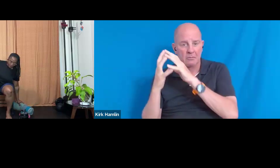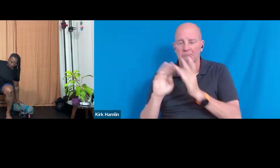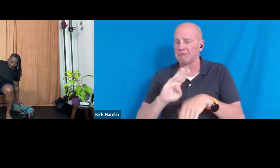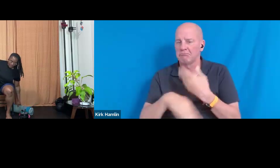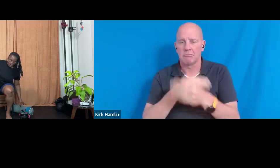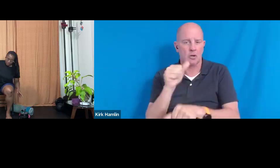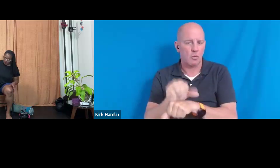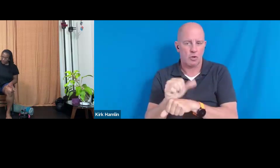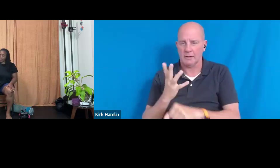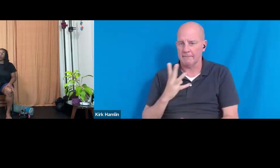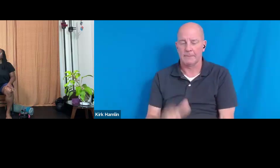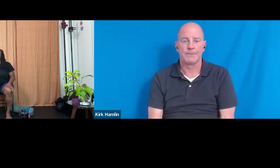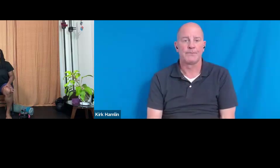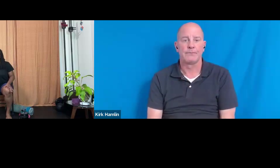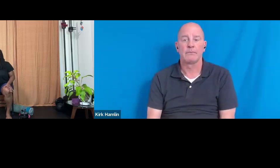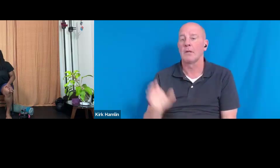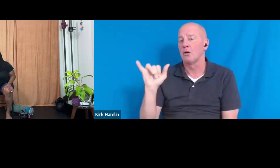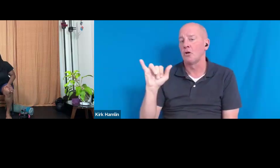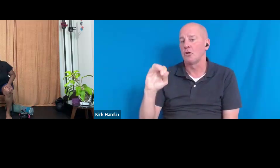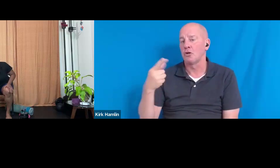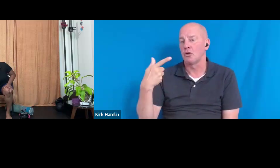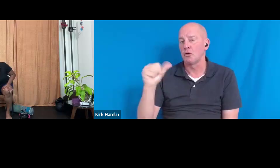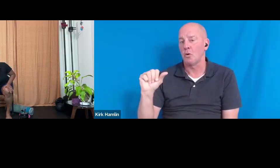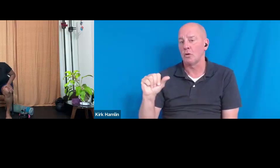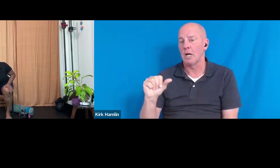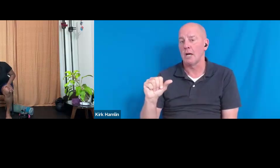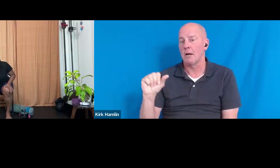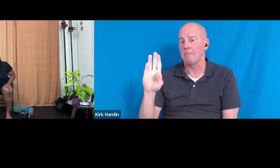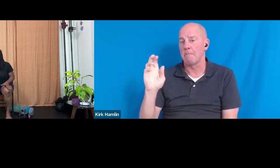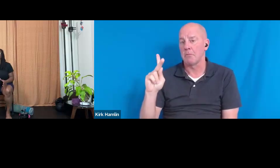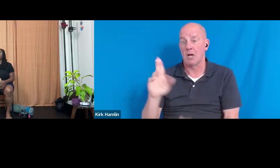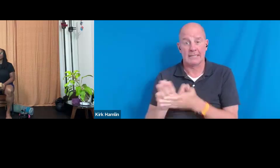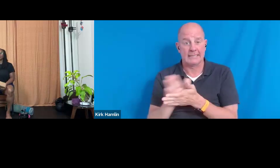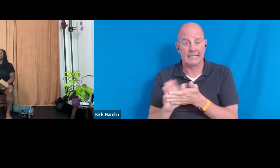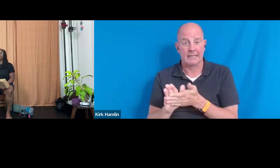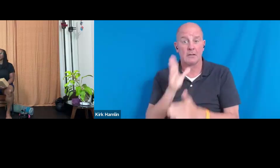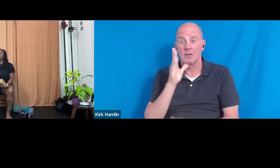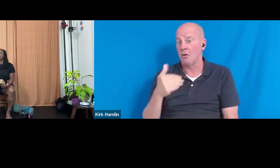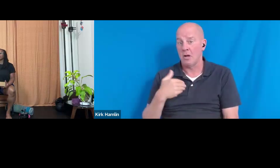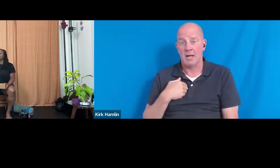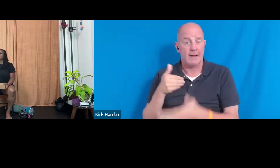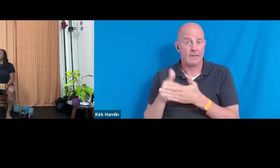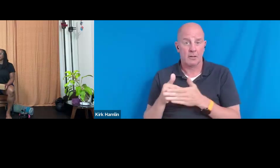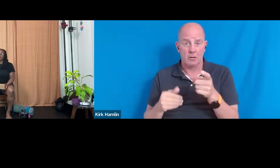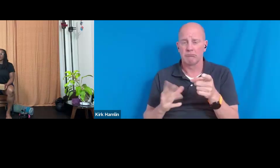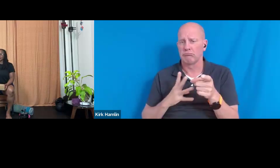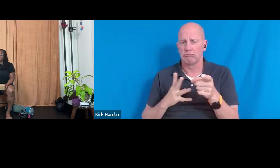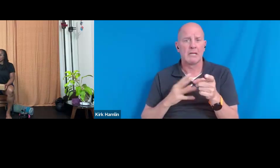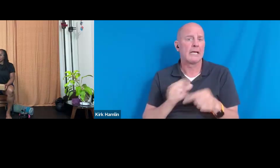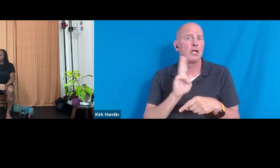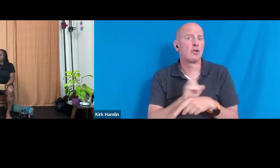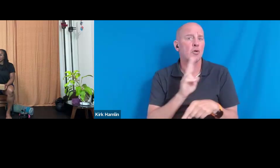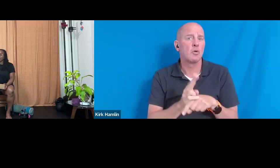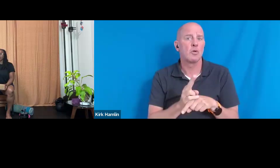work. Yoga blocks are also great. If you don't have yoga blocks accessible to you, you can also use a